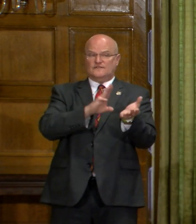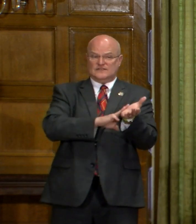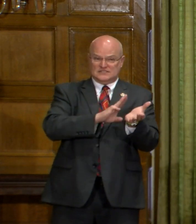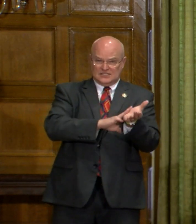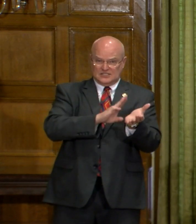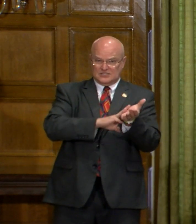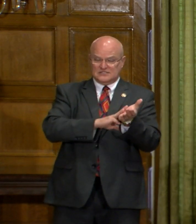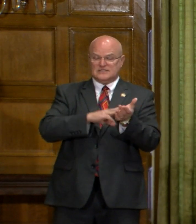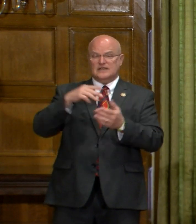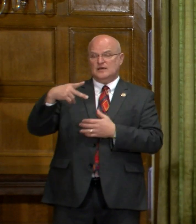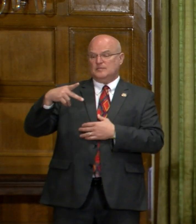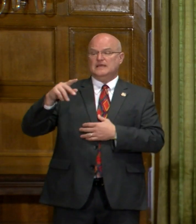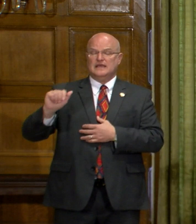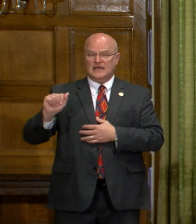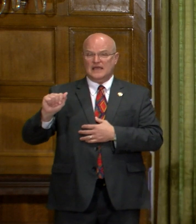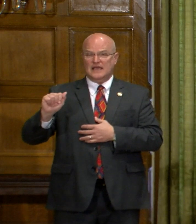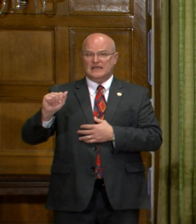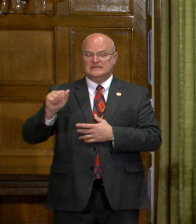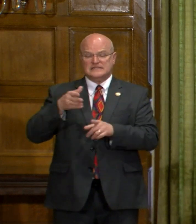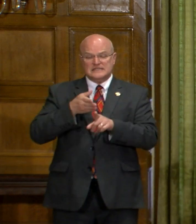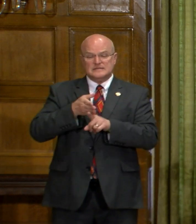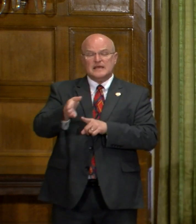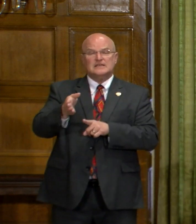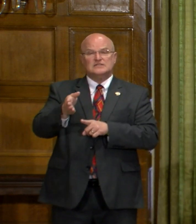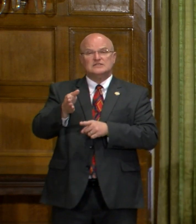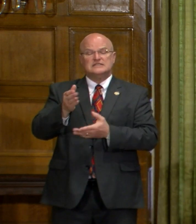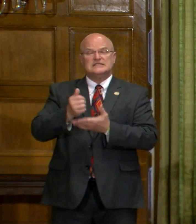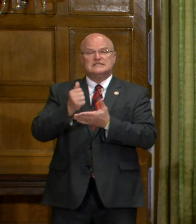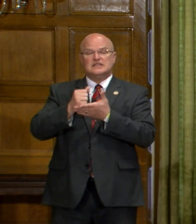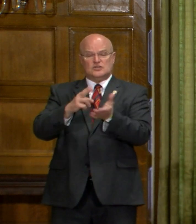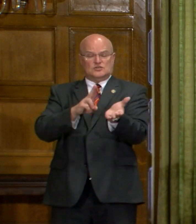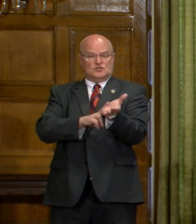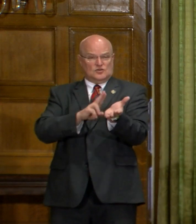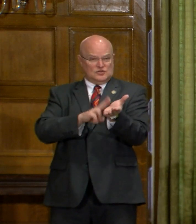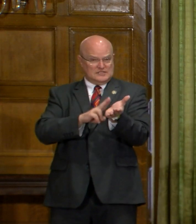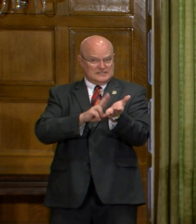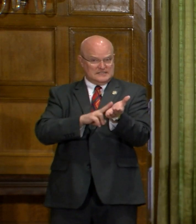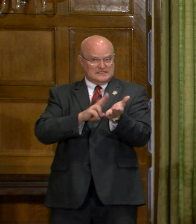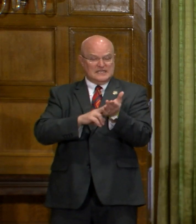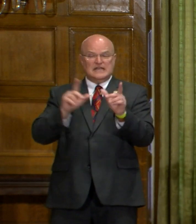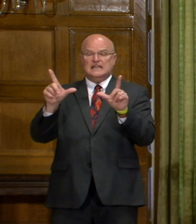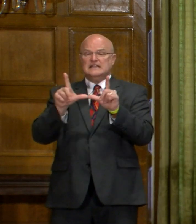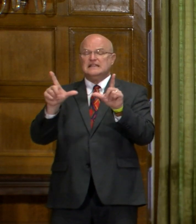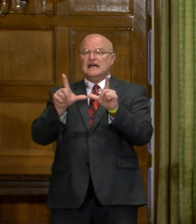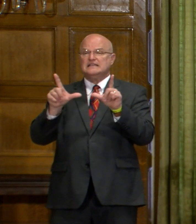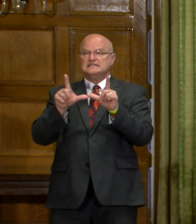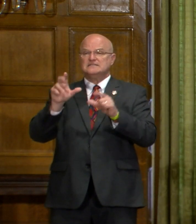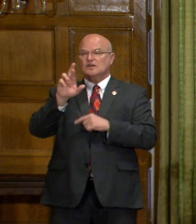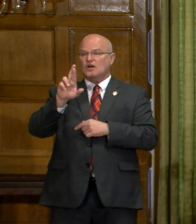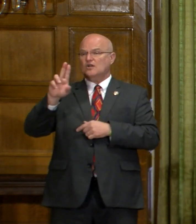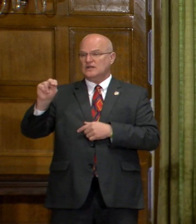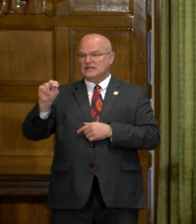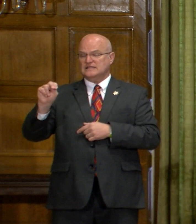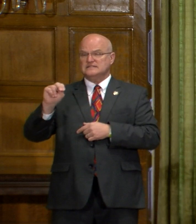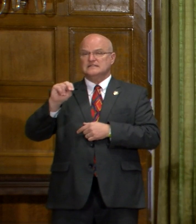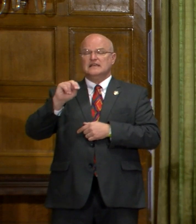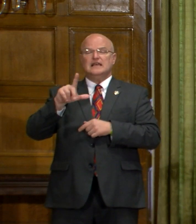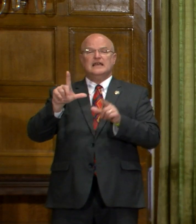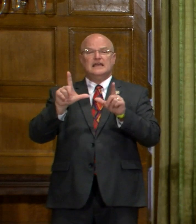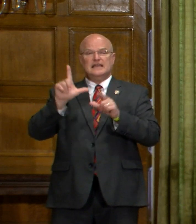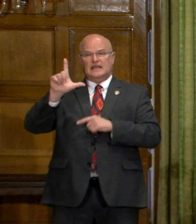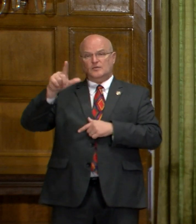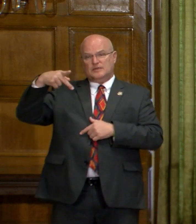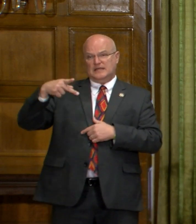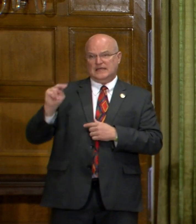physicians, physician's assistants, specialist assistants, nurse practitioners, licensed registered nurses, and licensed